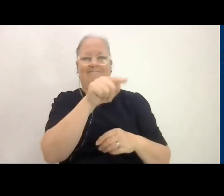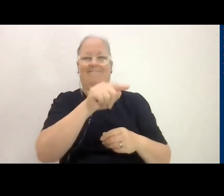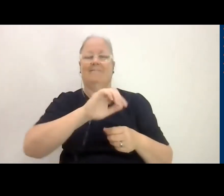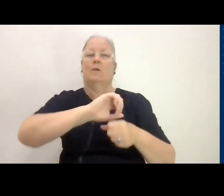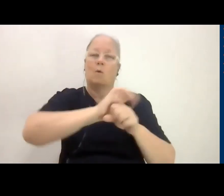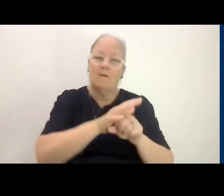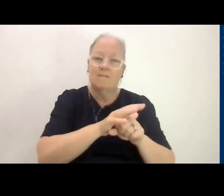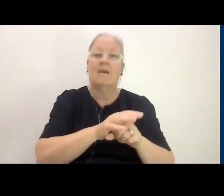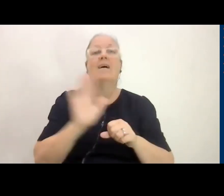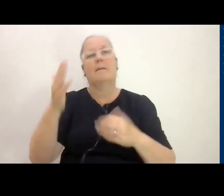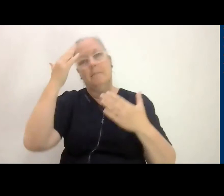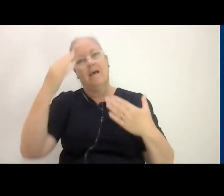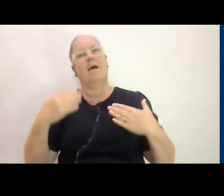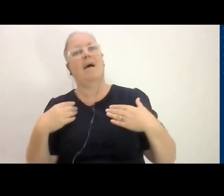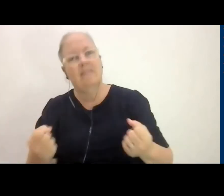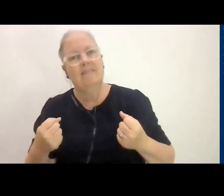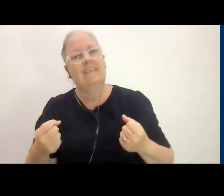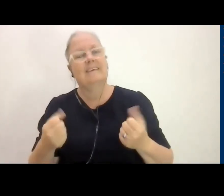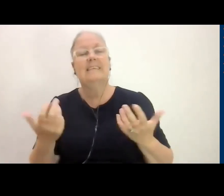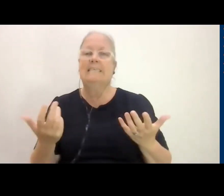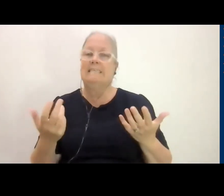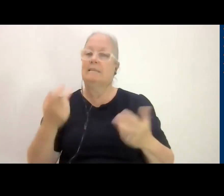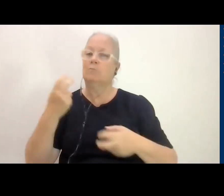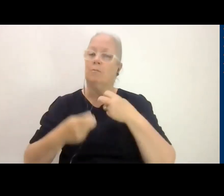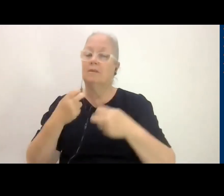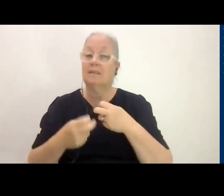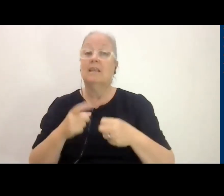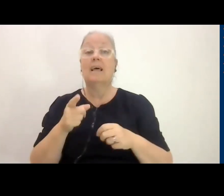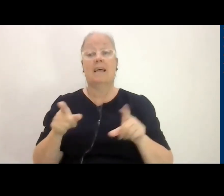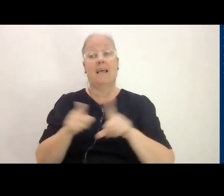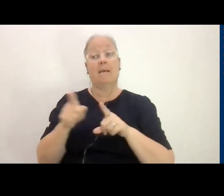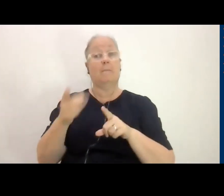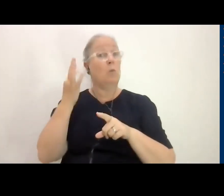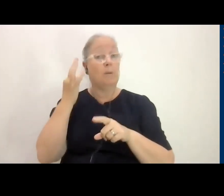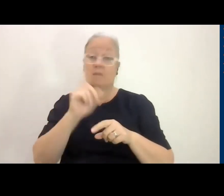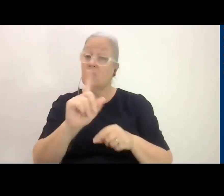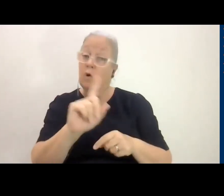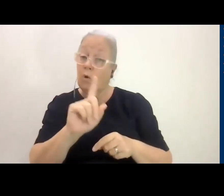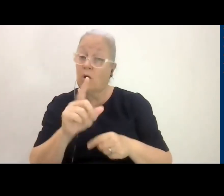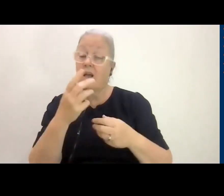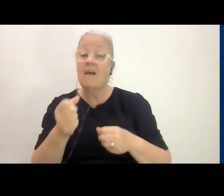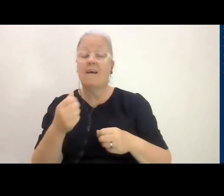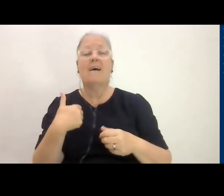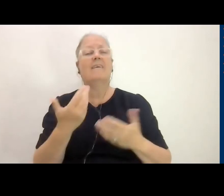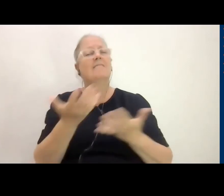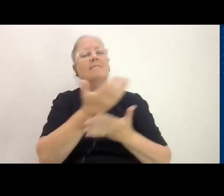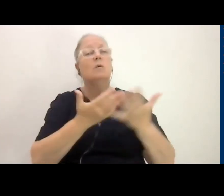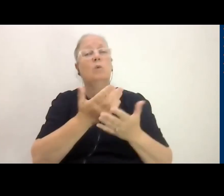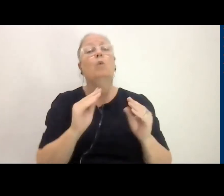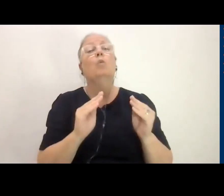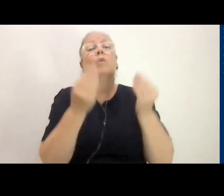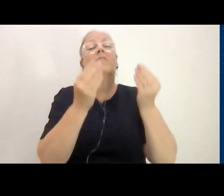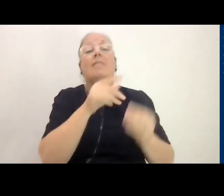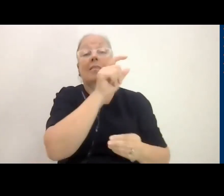health. And mental health hasn't just impacted women. I was in a consultation with youth, and one of the